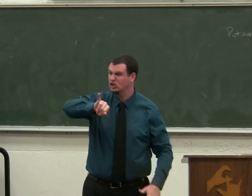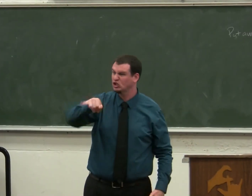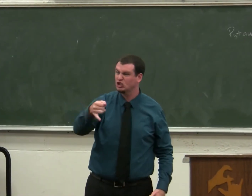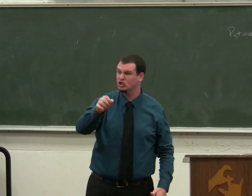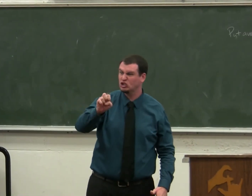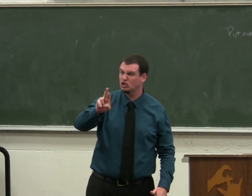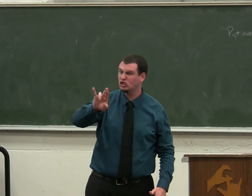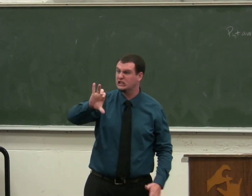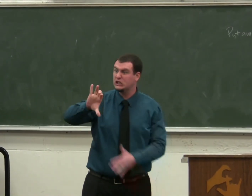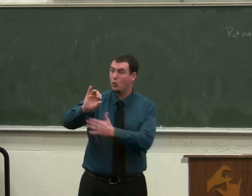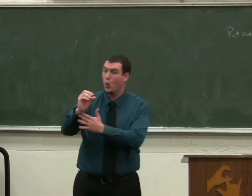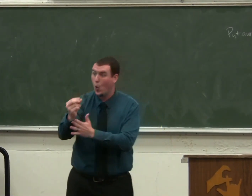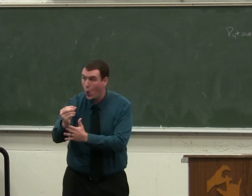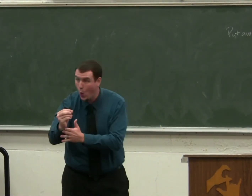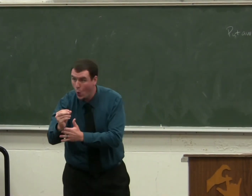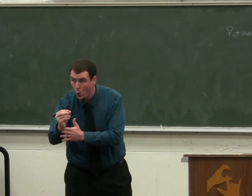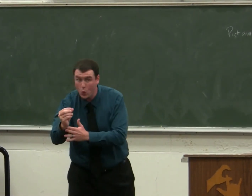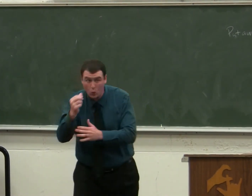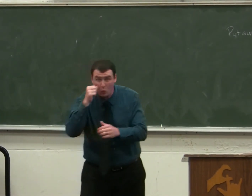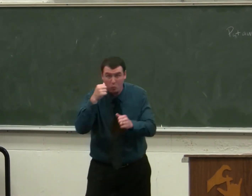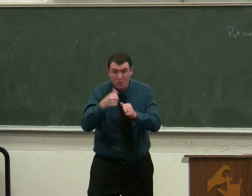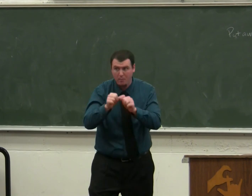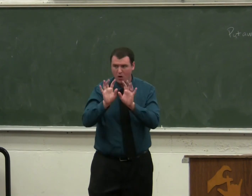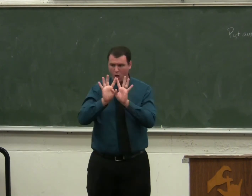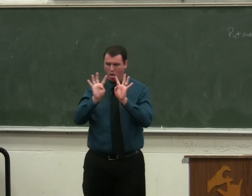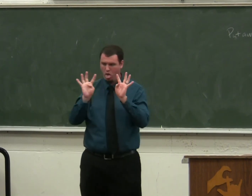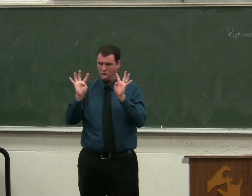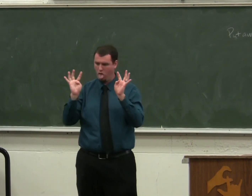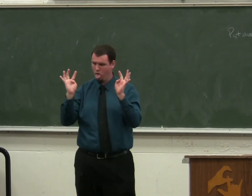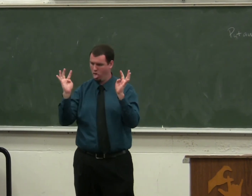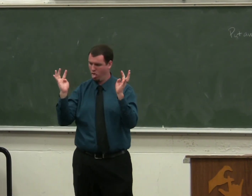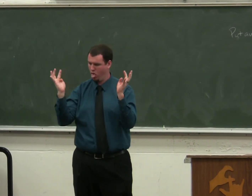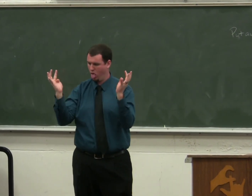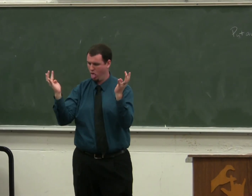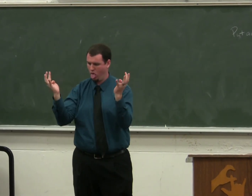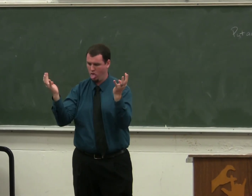Israel was going against the land of Jericho.